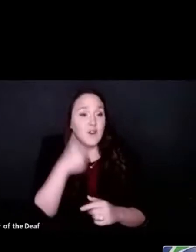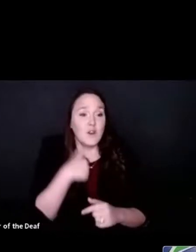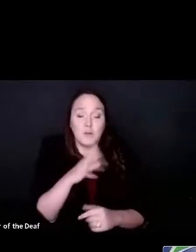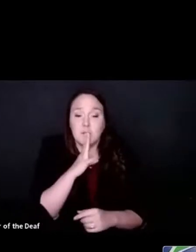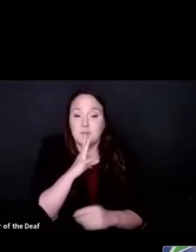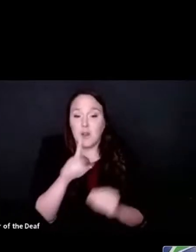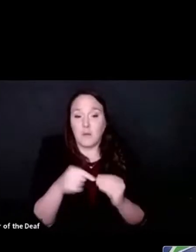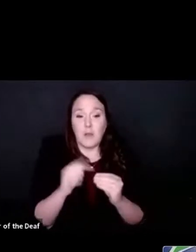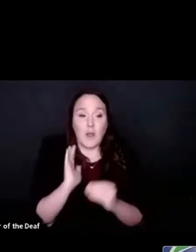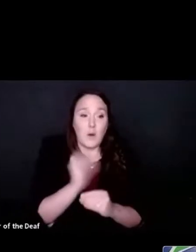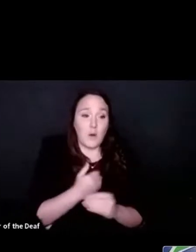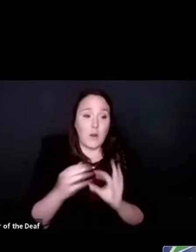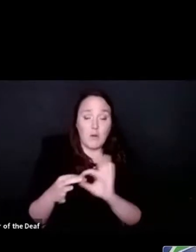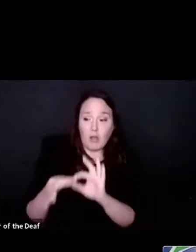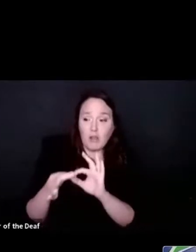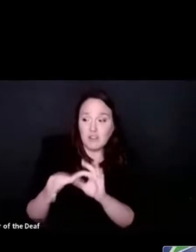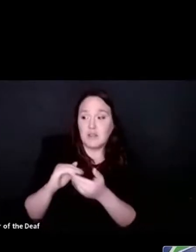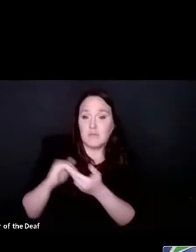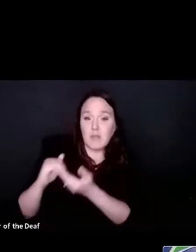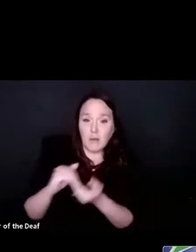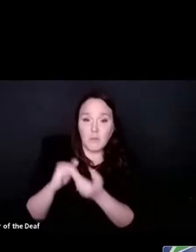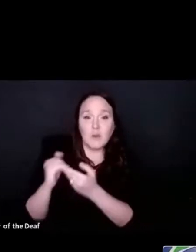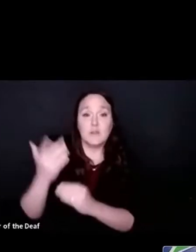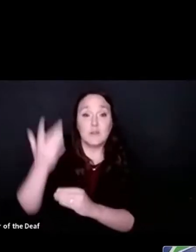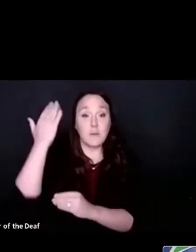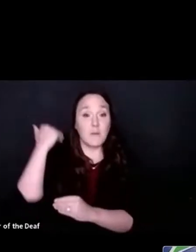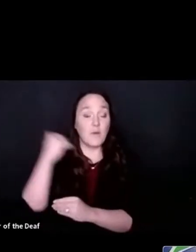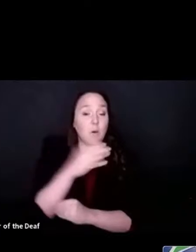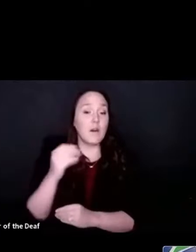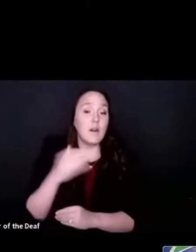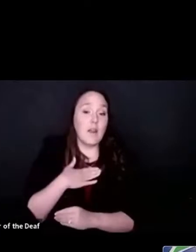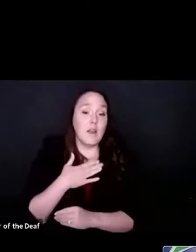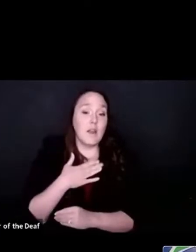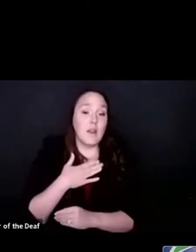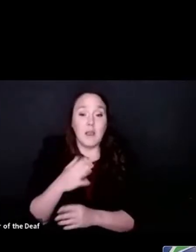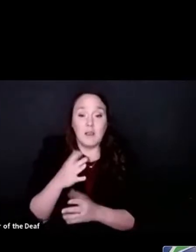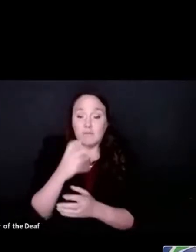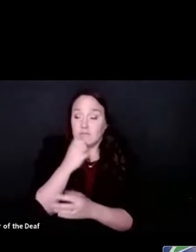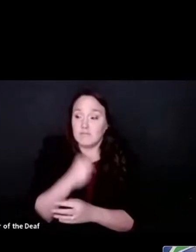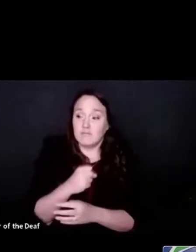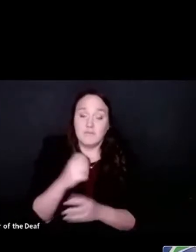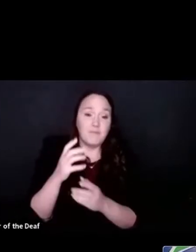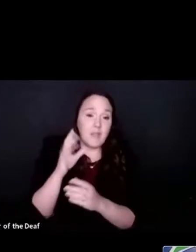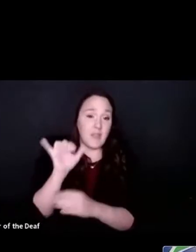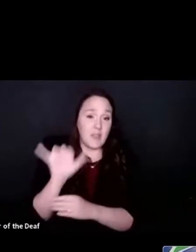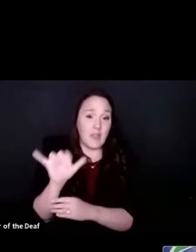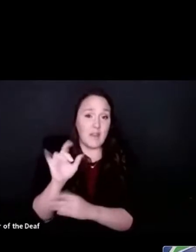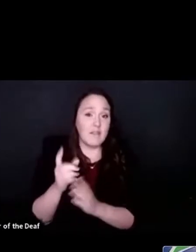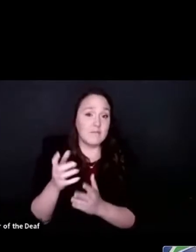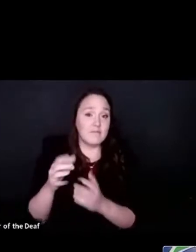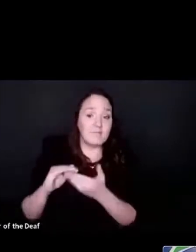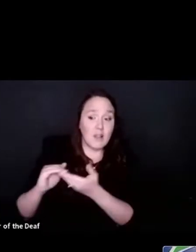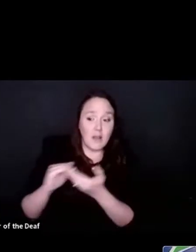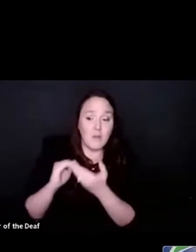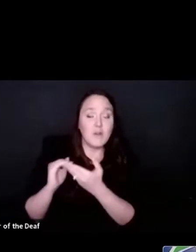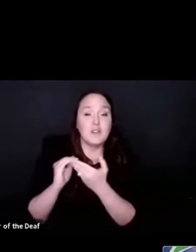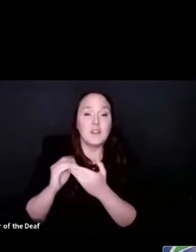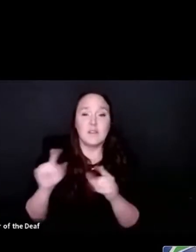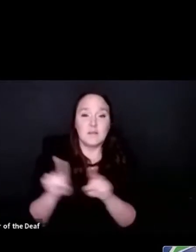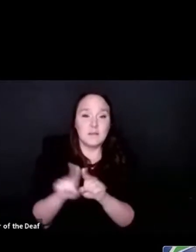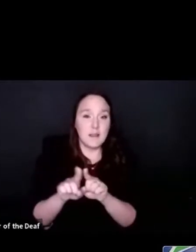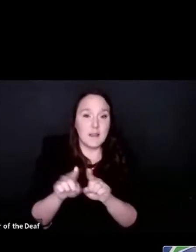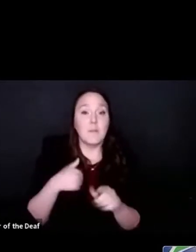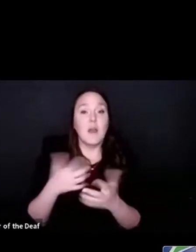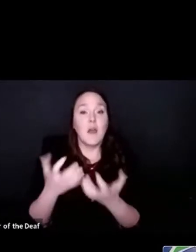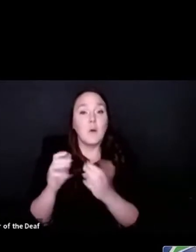about our relationship and collaboration before, and my sentiment toward that relationship remains the same. I would just want to congratulate them